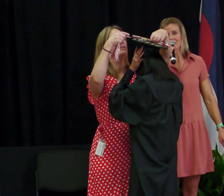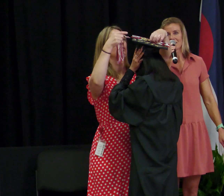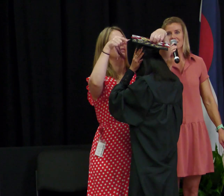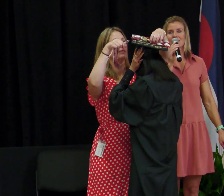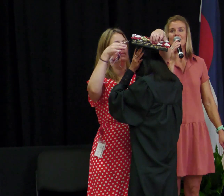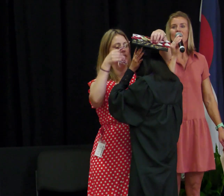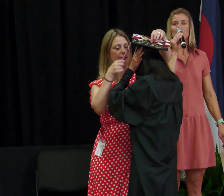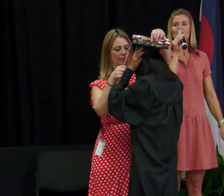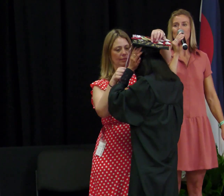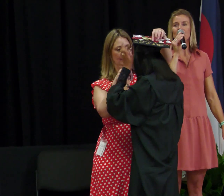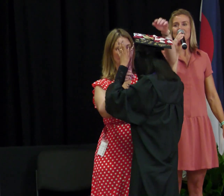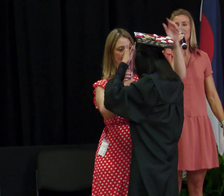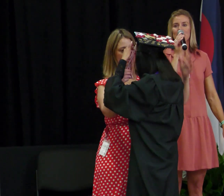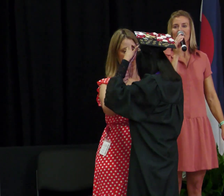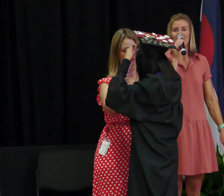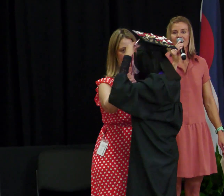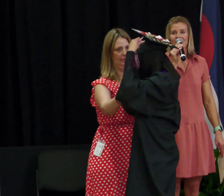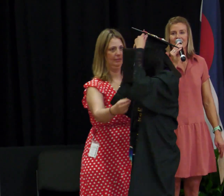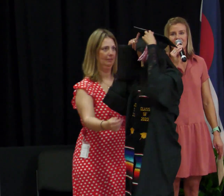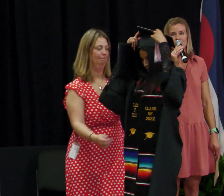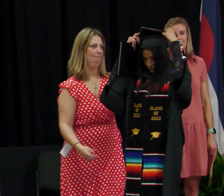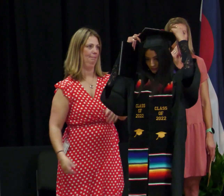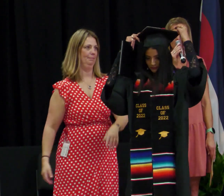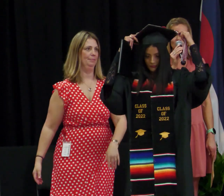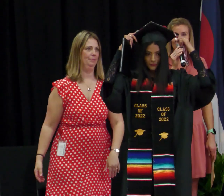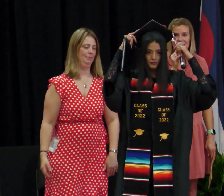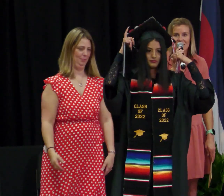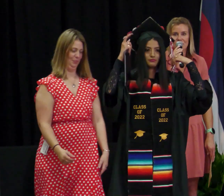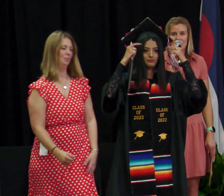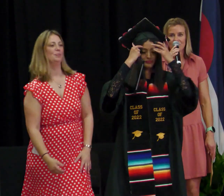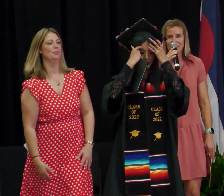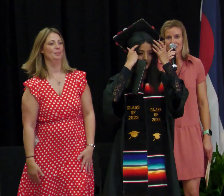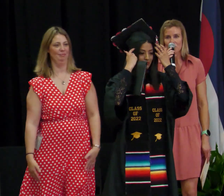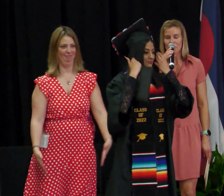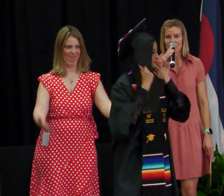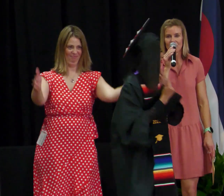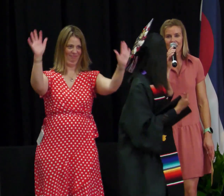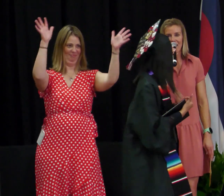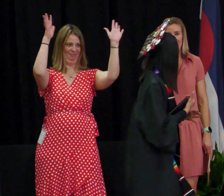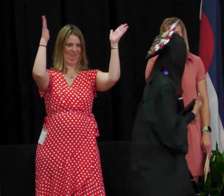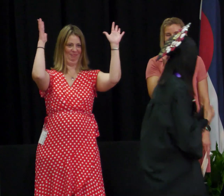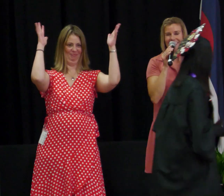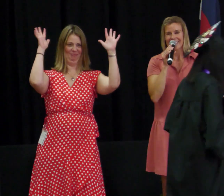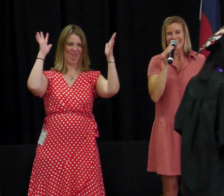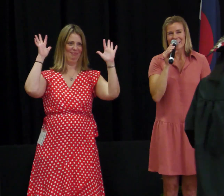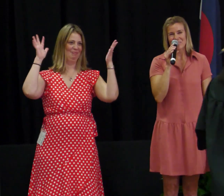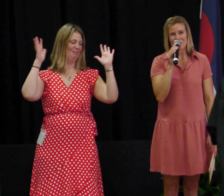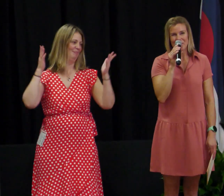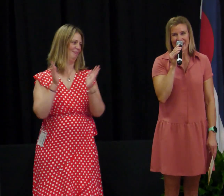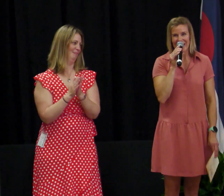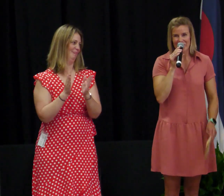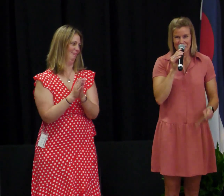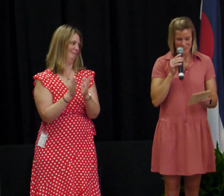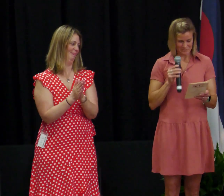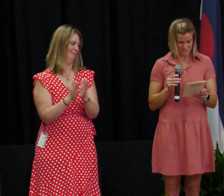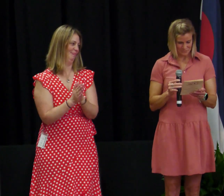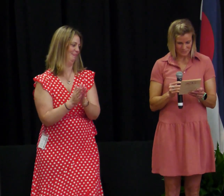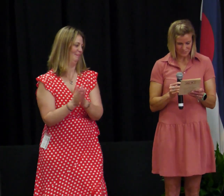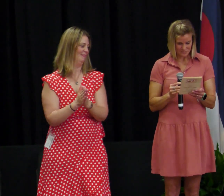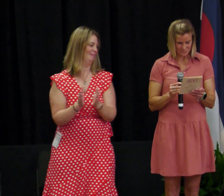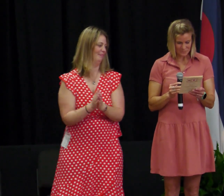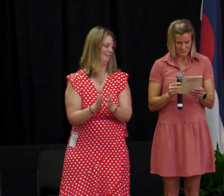Miss Huddleston's helping her Put her tassel back on It is in right position She's facing towards the crowd Give us a wave